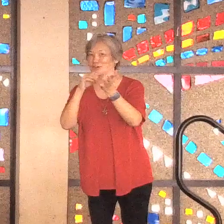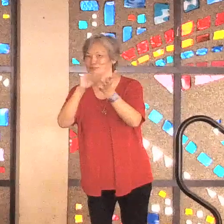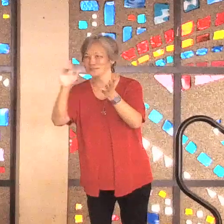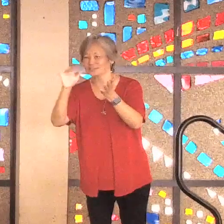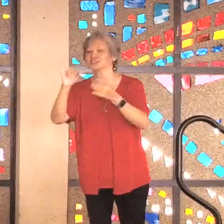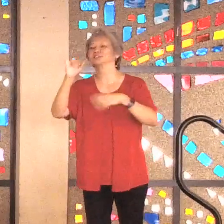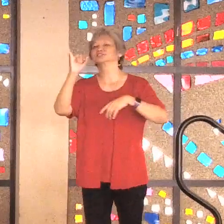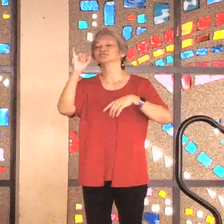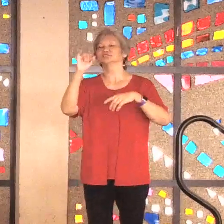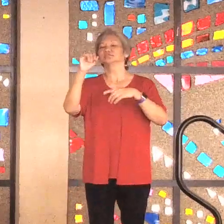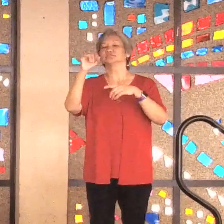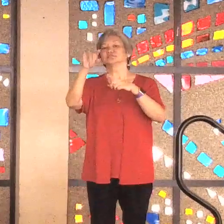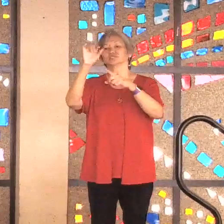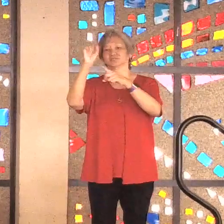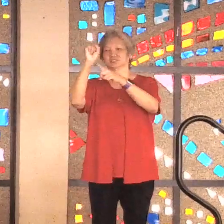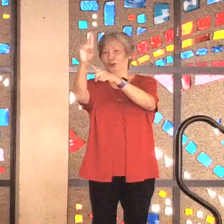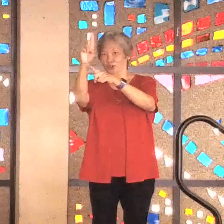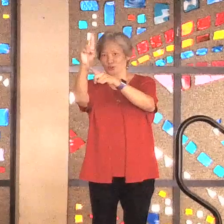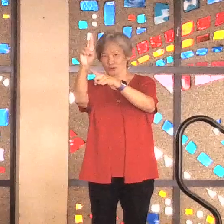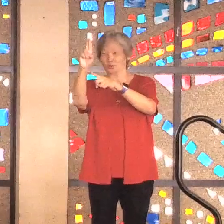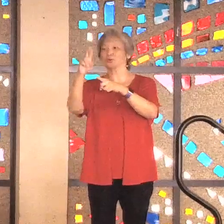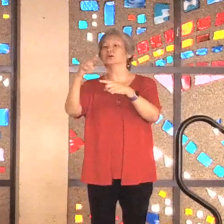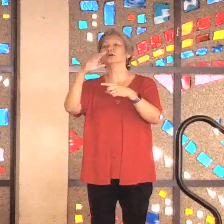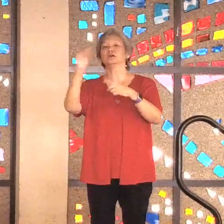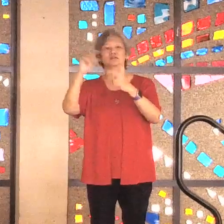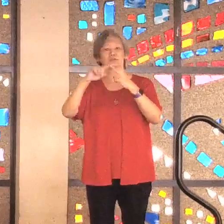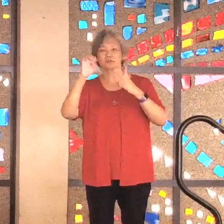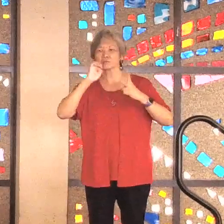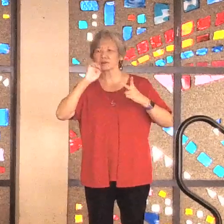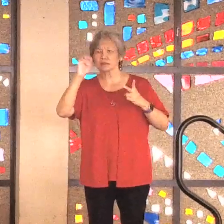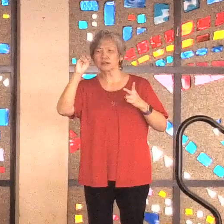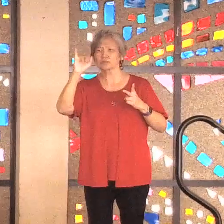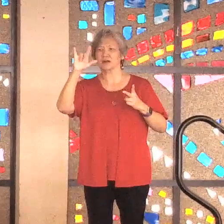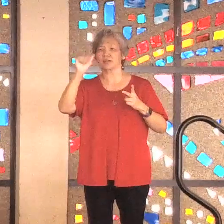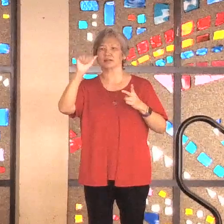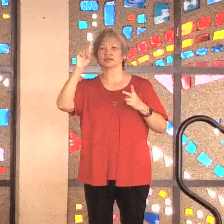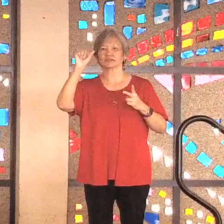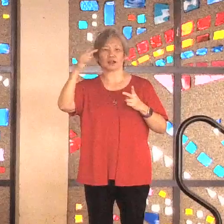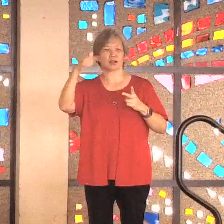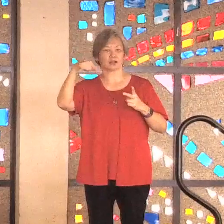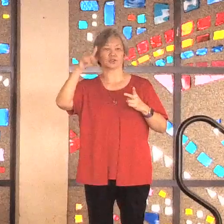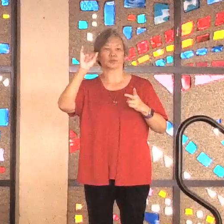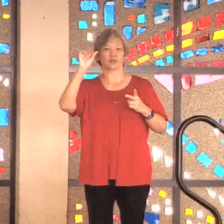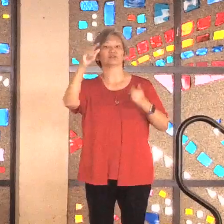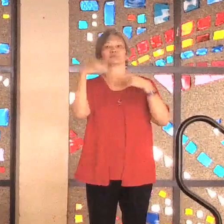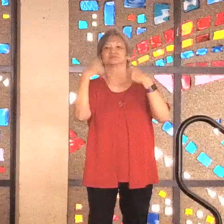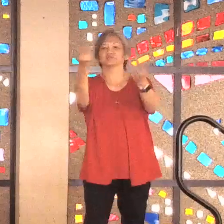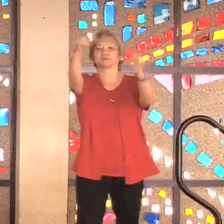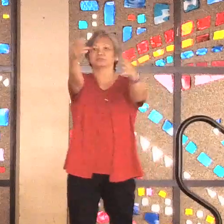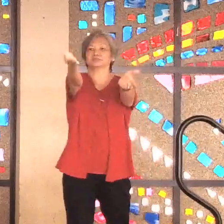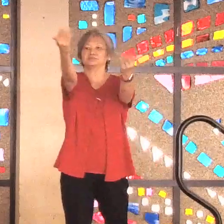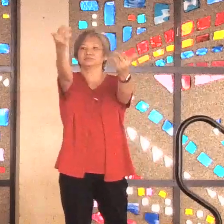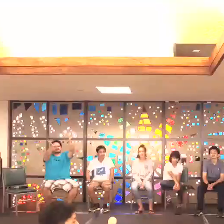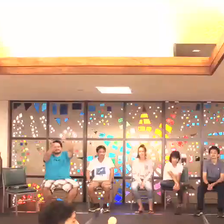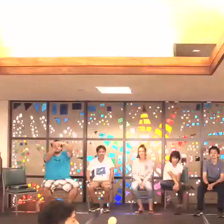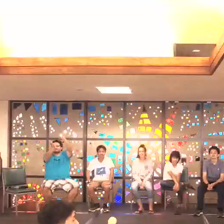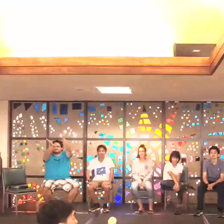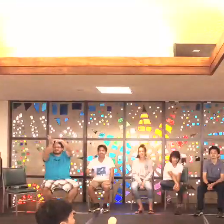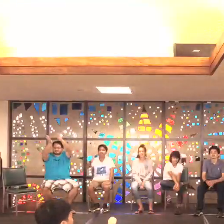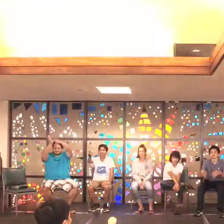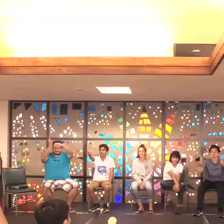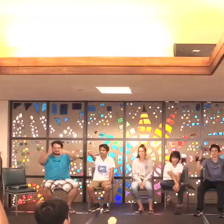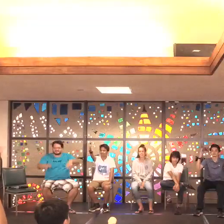name. I'm still learning Dakuyo and Senior. And Melia. Yes, please